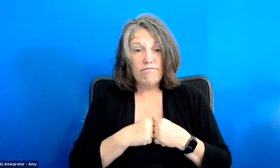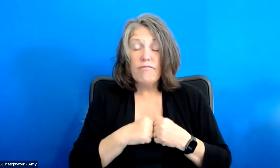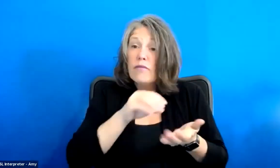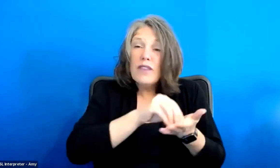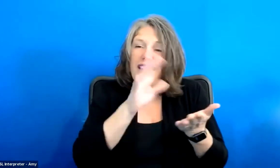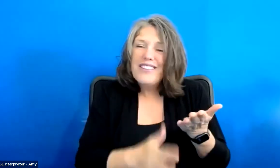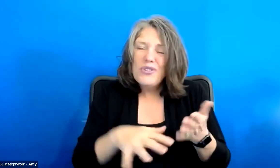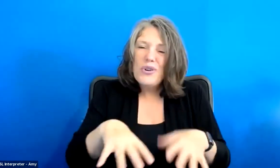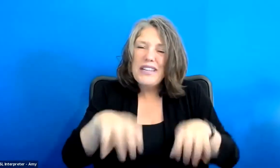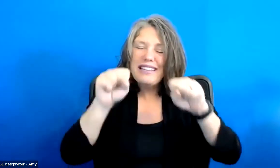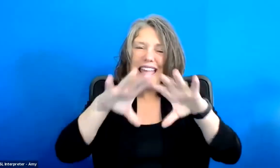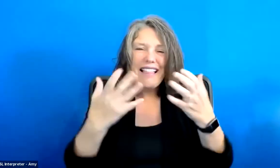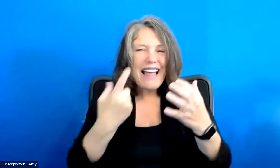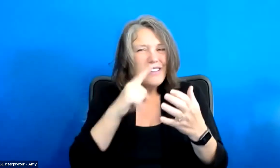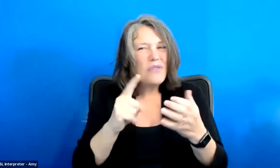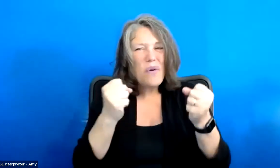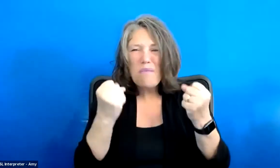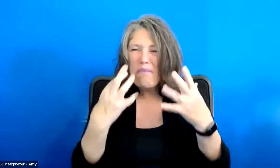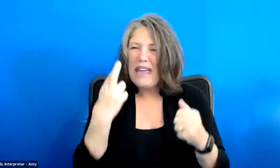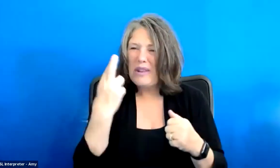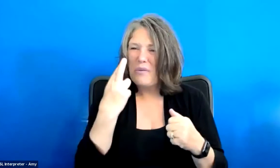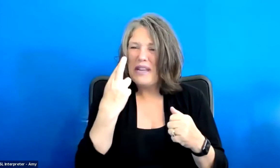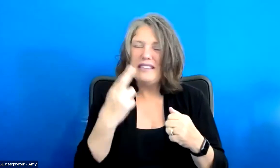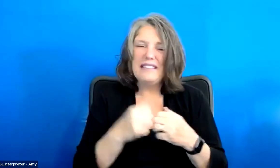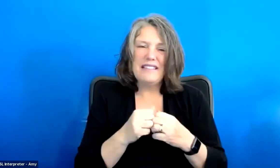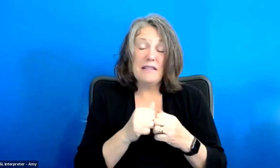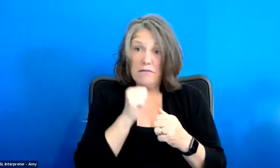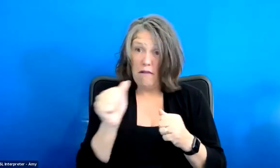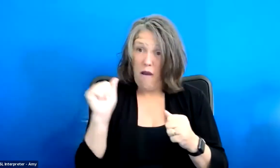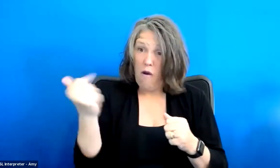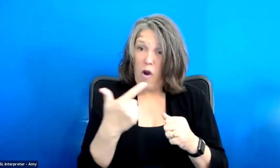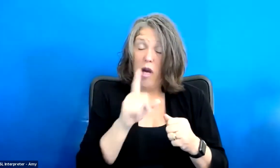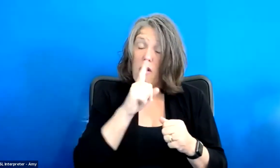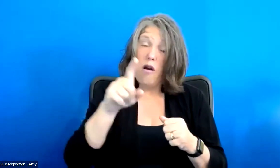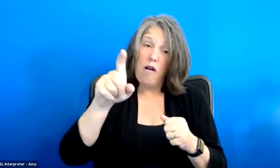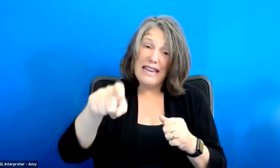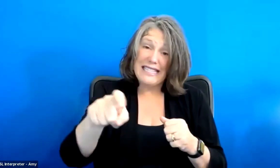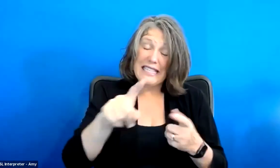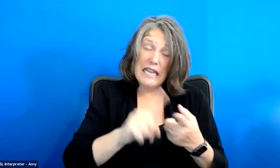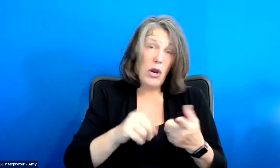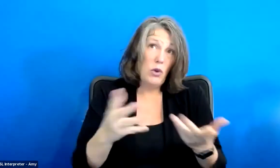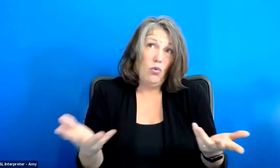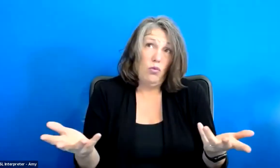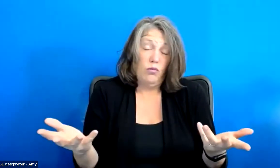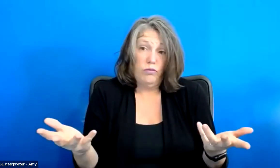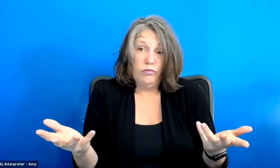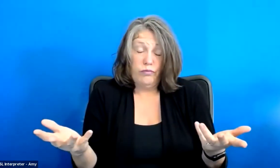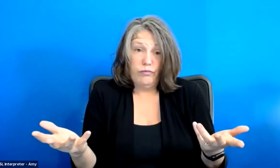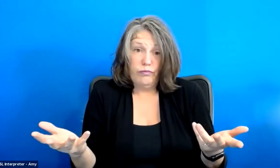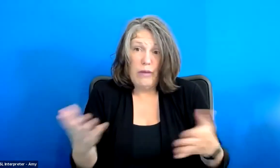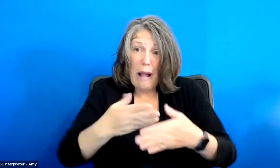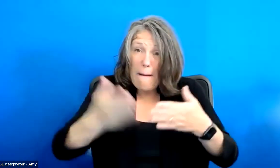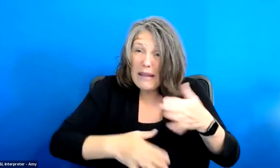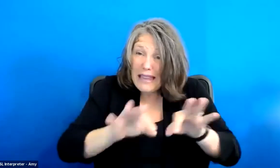Students take classes for many reasons, and not all of them are necessary to even